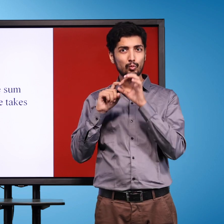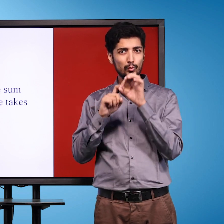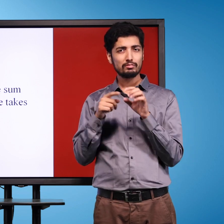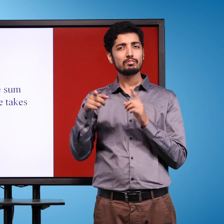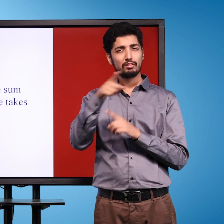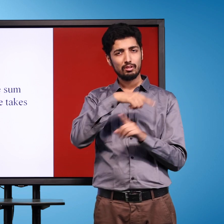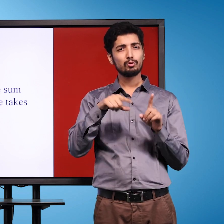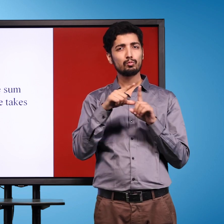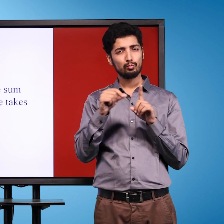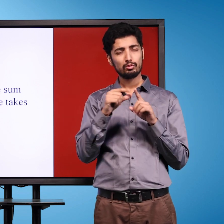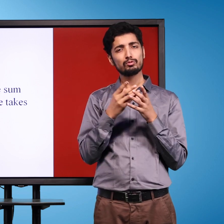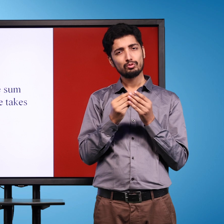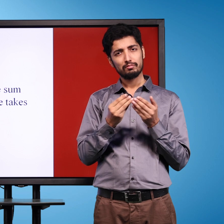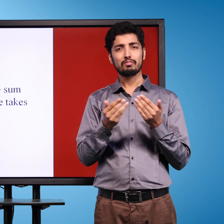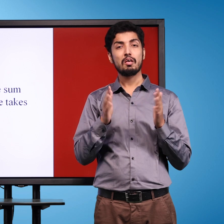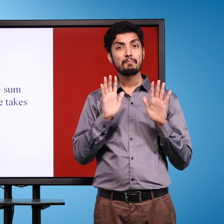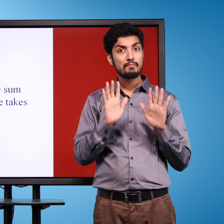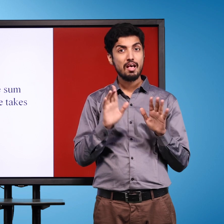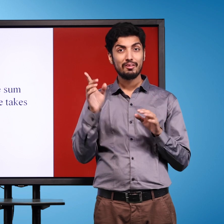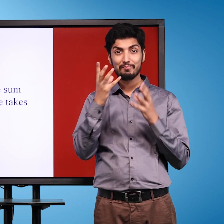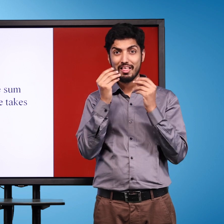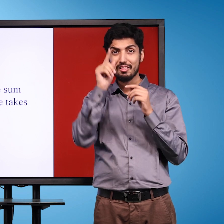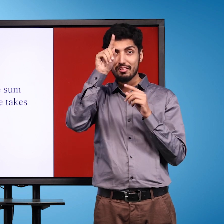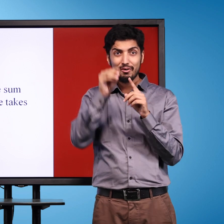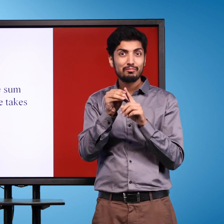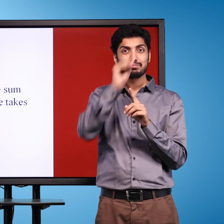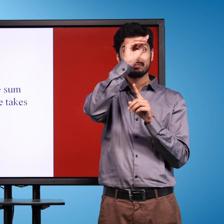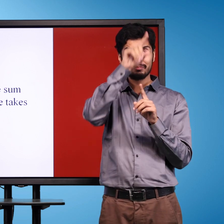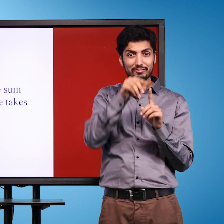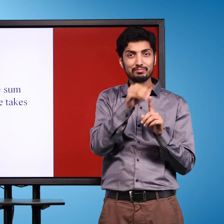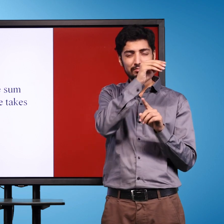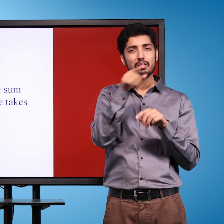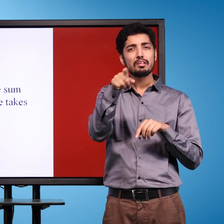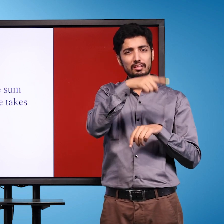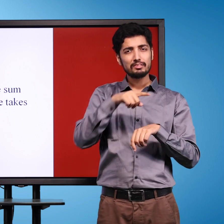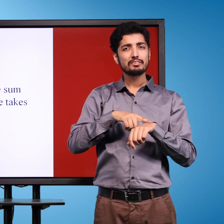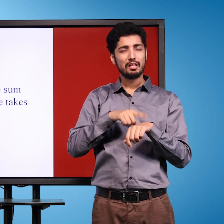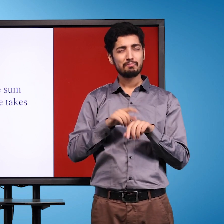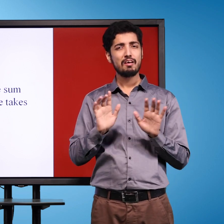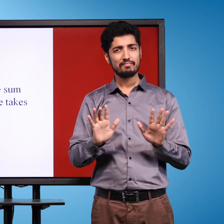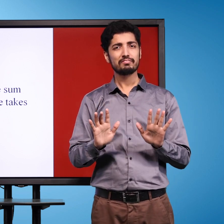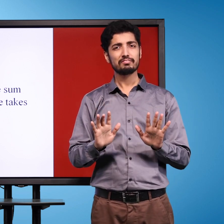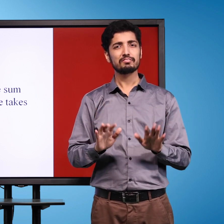Complete the rest of the sum yourself. This procedure takes time.